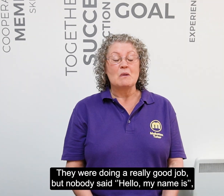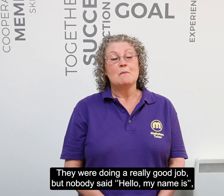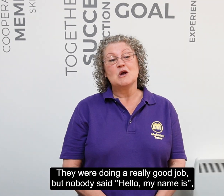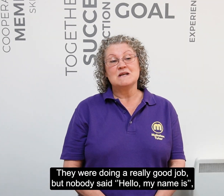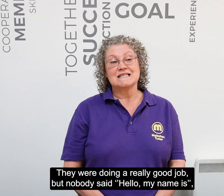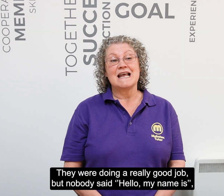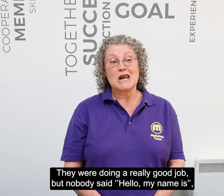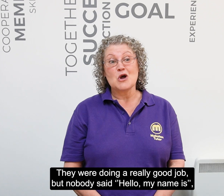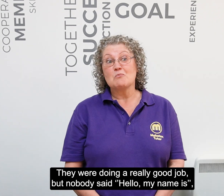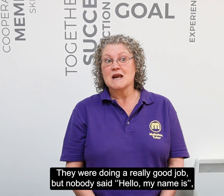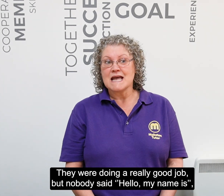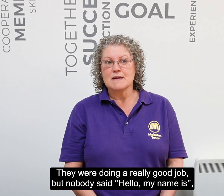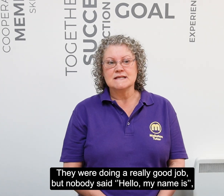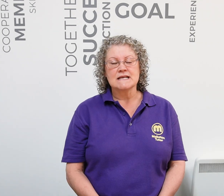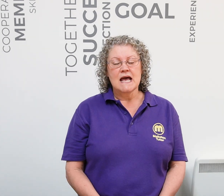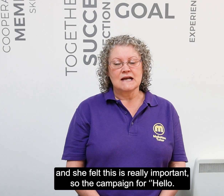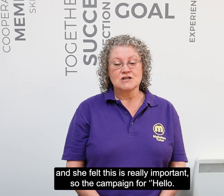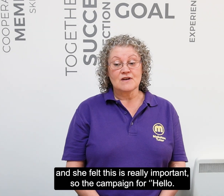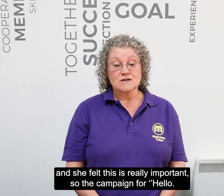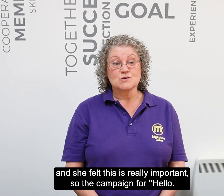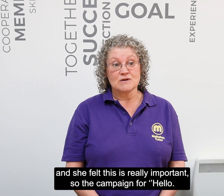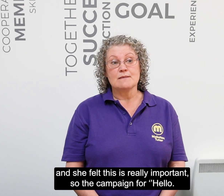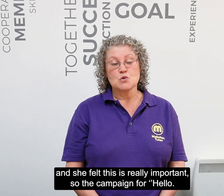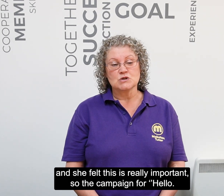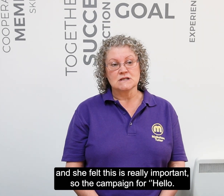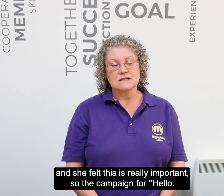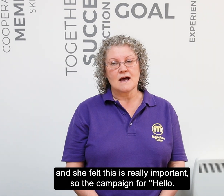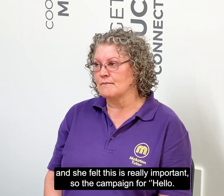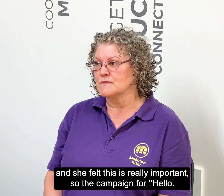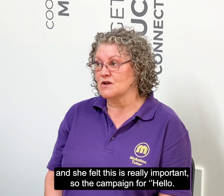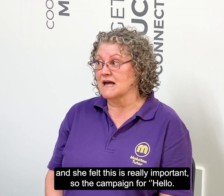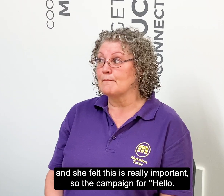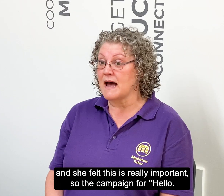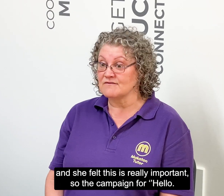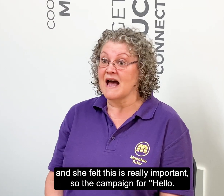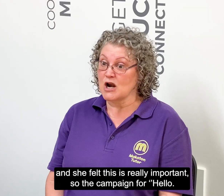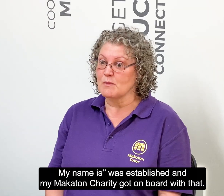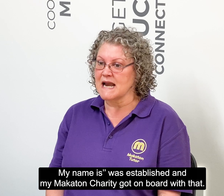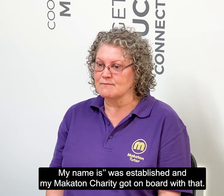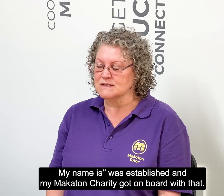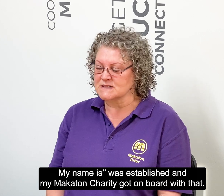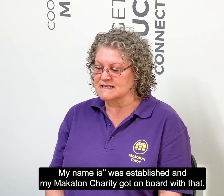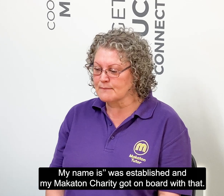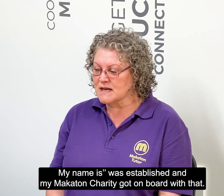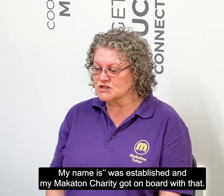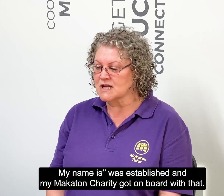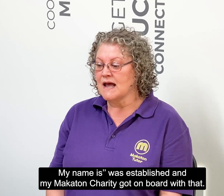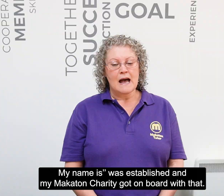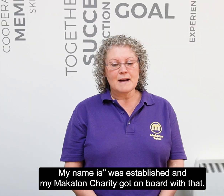but nobody said, hello, my name is. And she felt this was really important. So the campaign for Hello, my name is was established, and